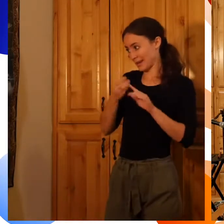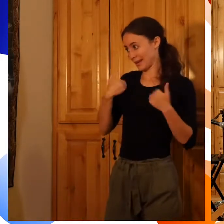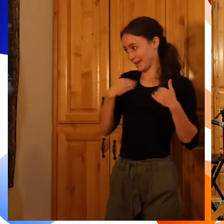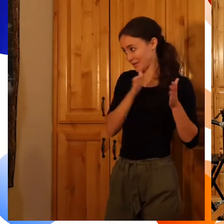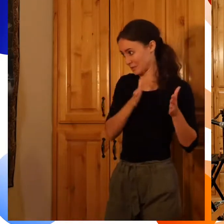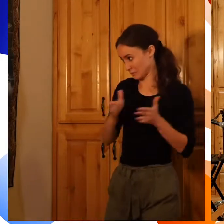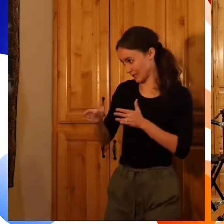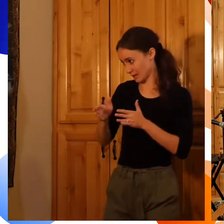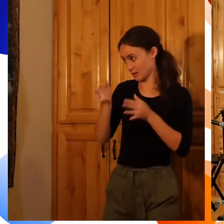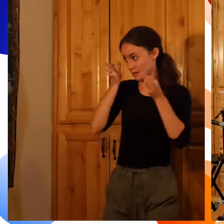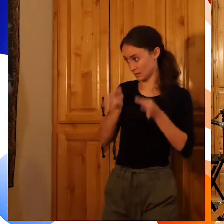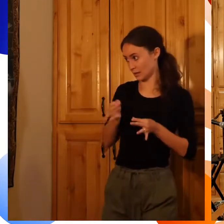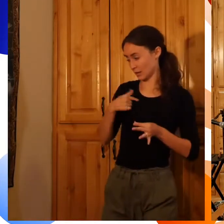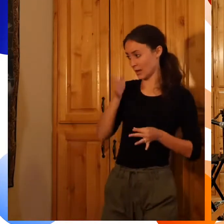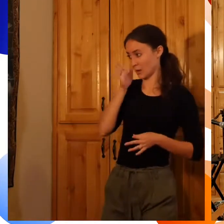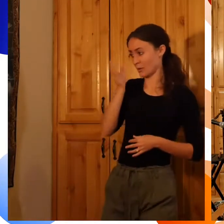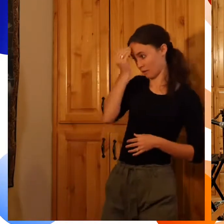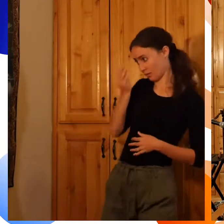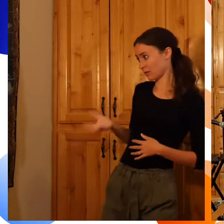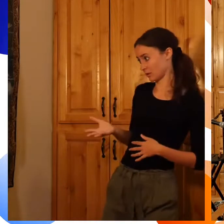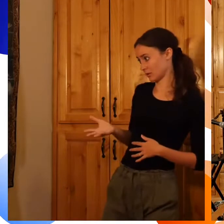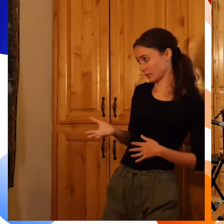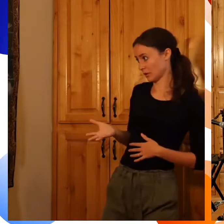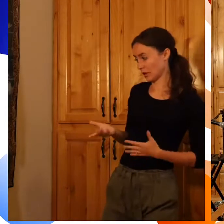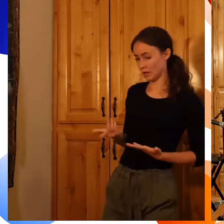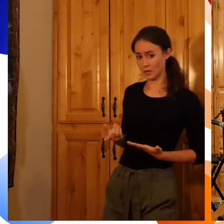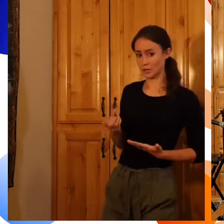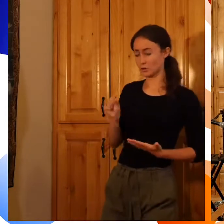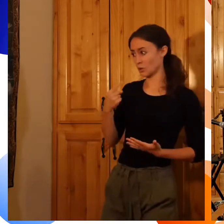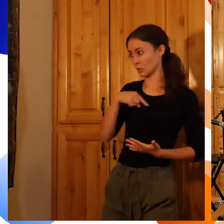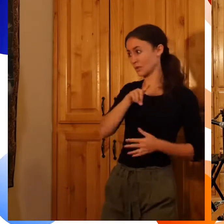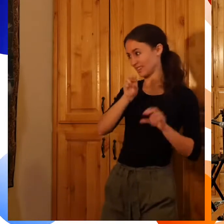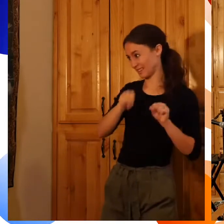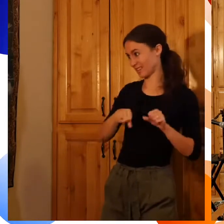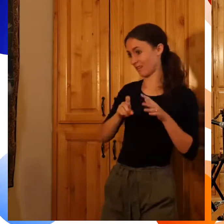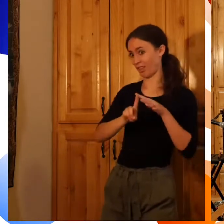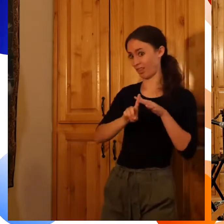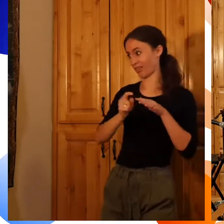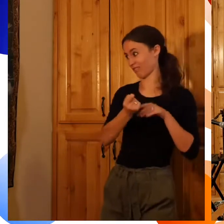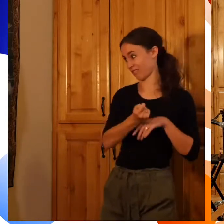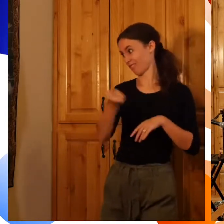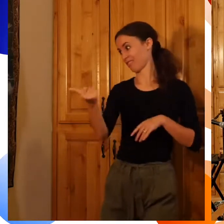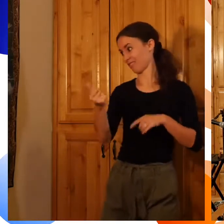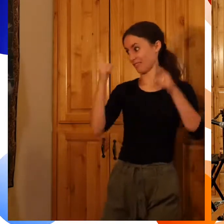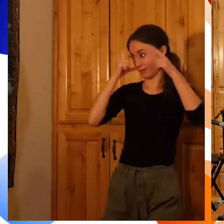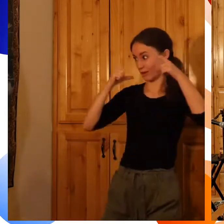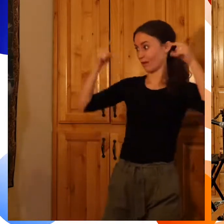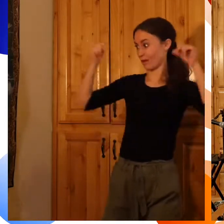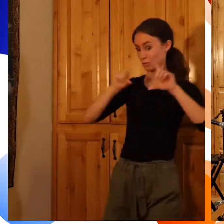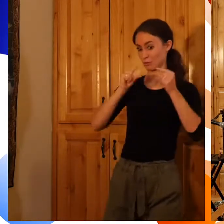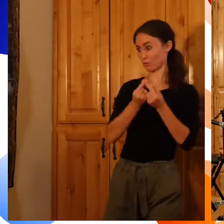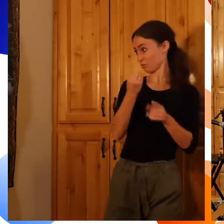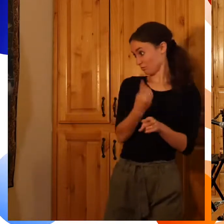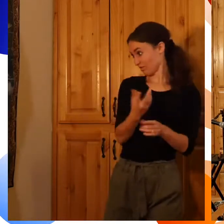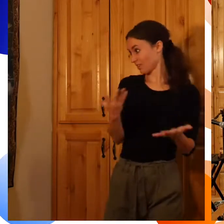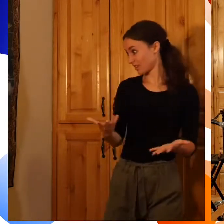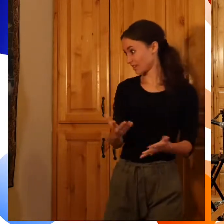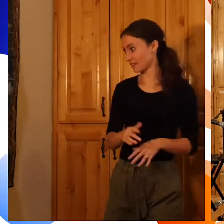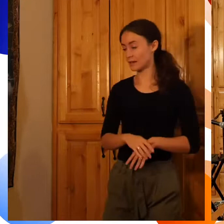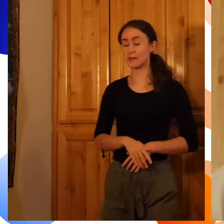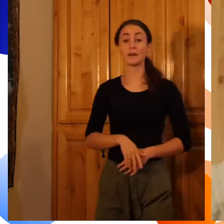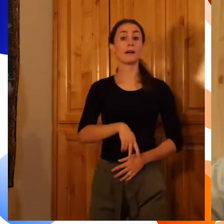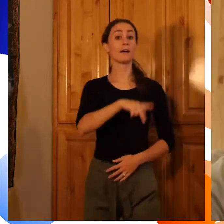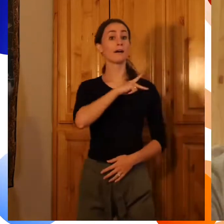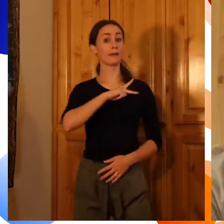hideous infestation of goblins for you." Well, that was when the great goblin king, who appeared to be a handsome